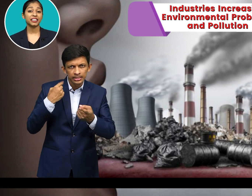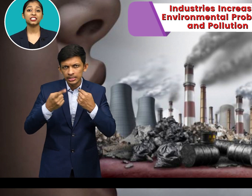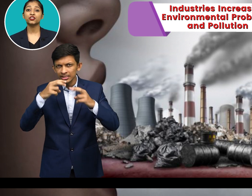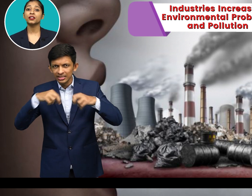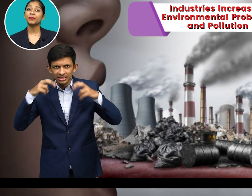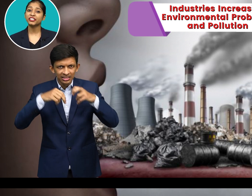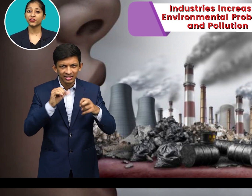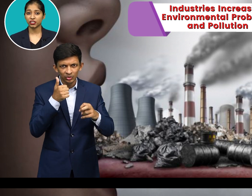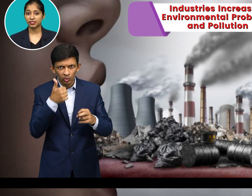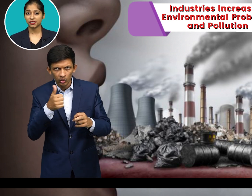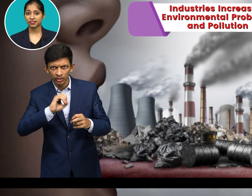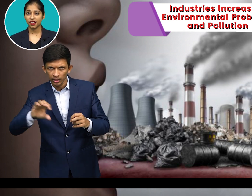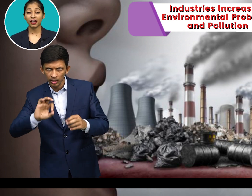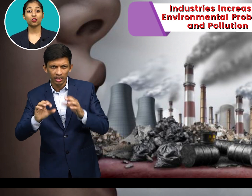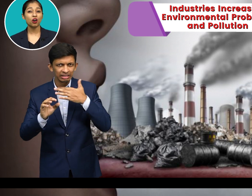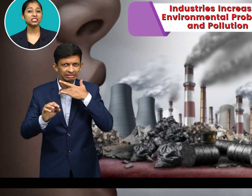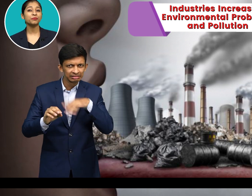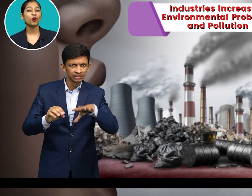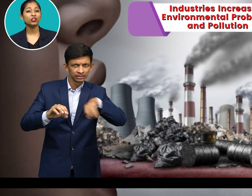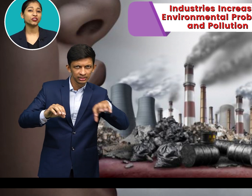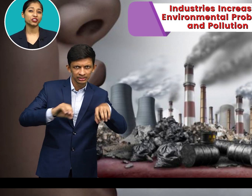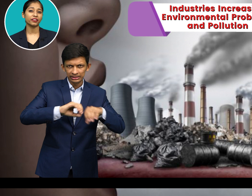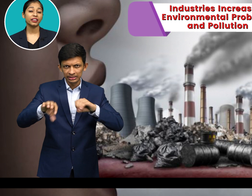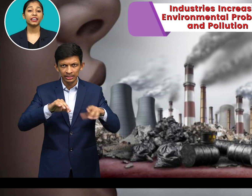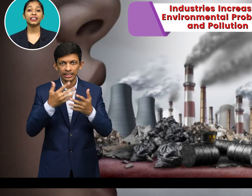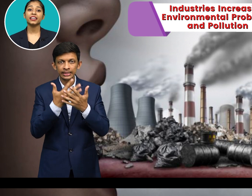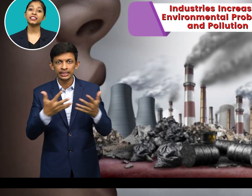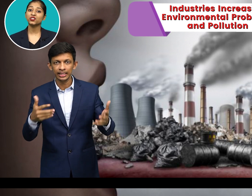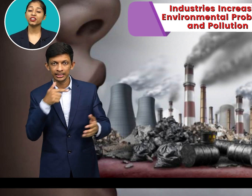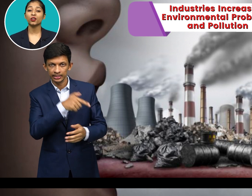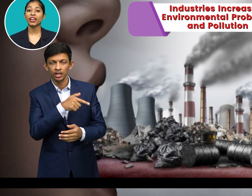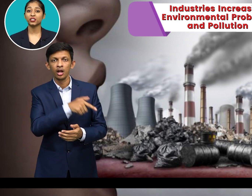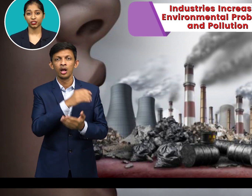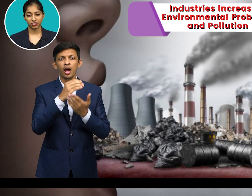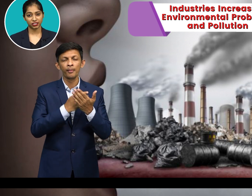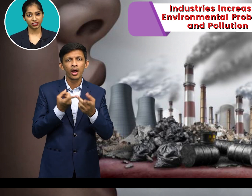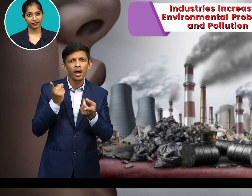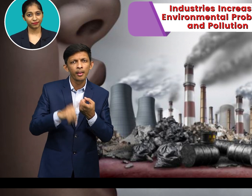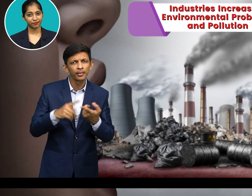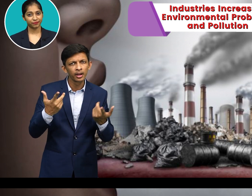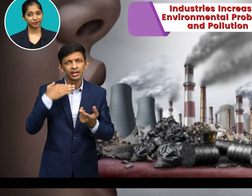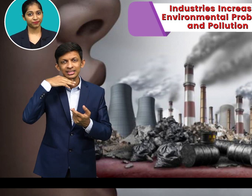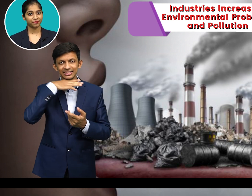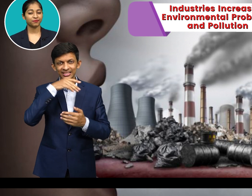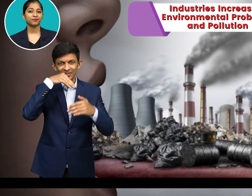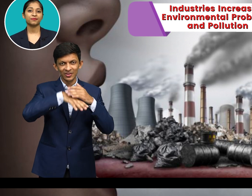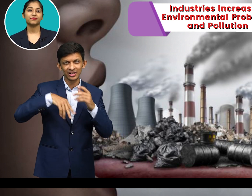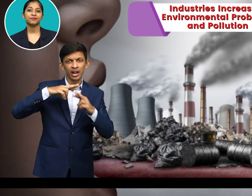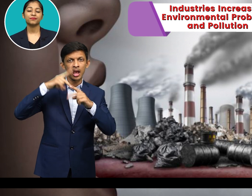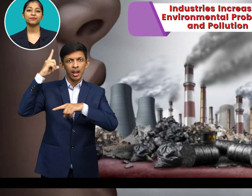These residual materials are causing pollution in industrial locations.